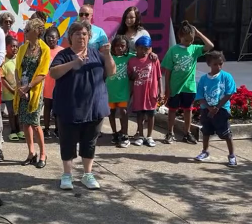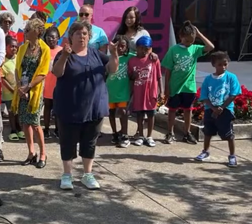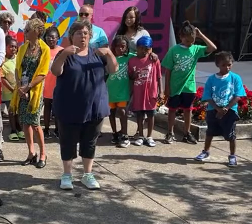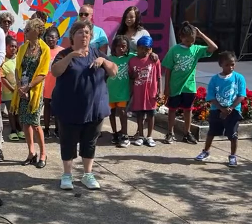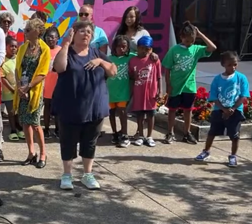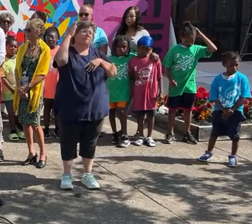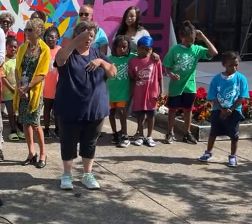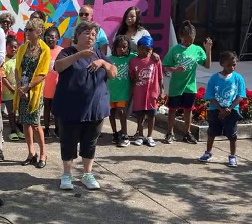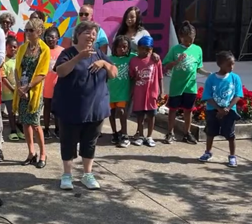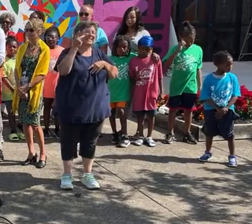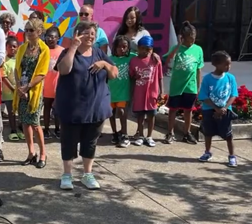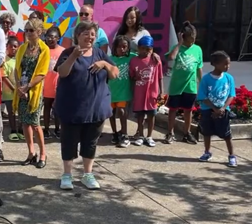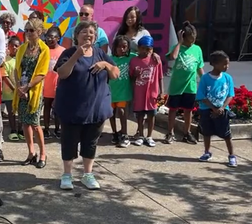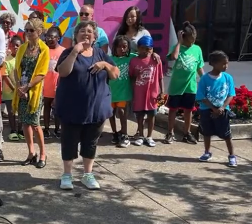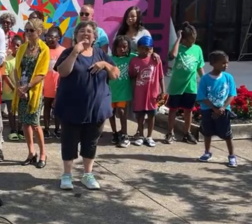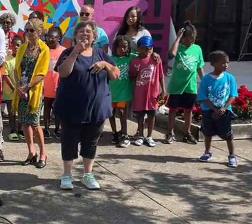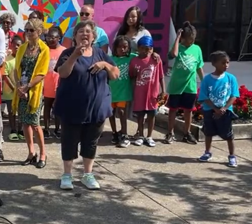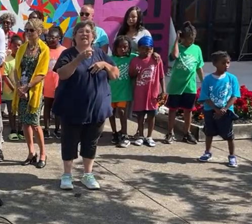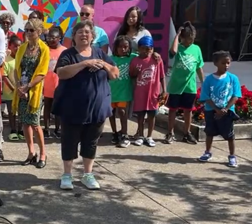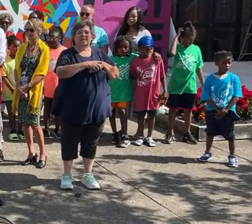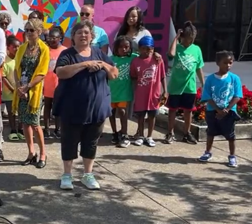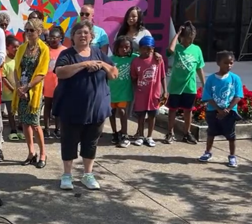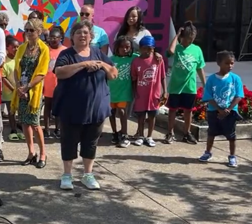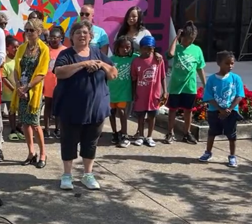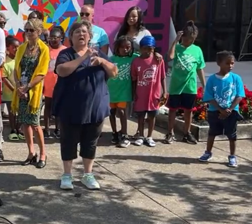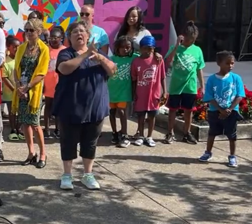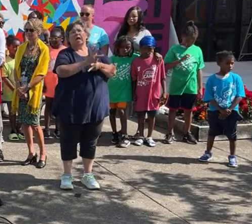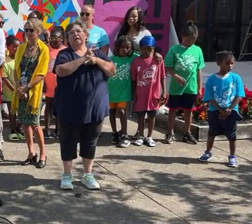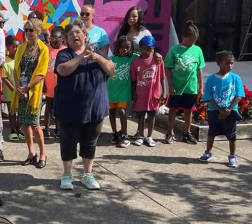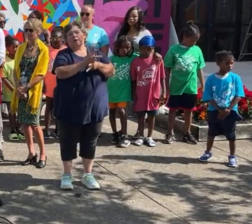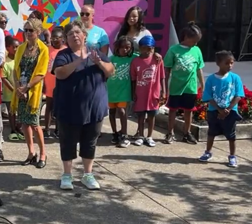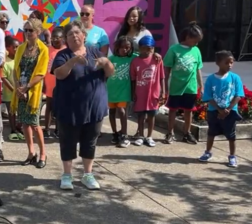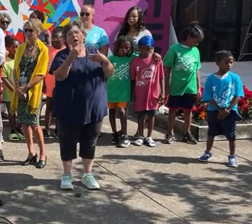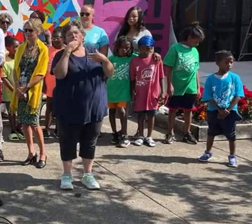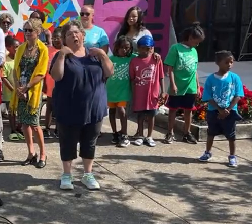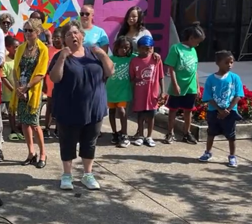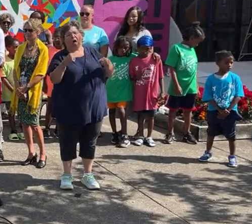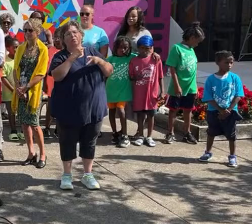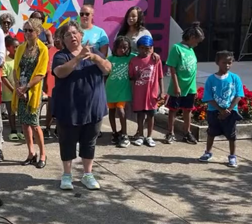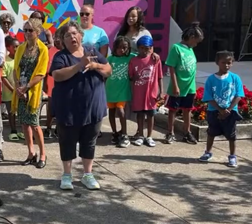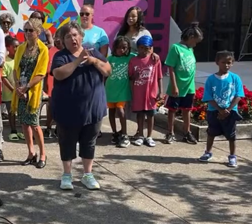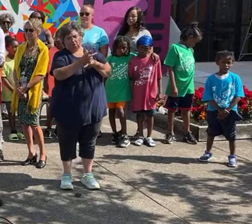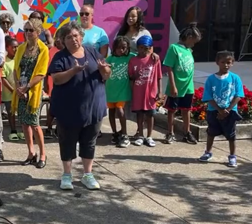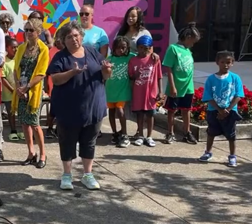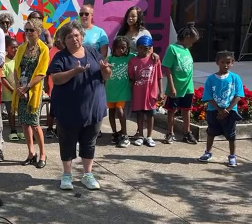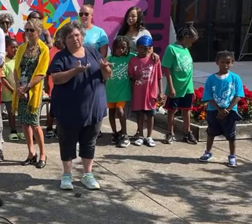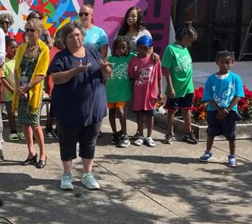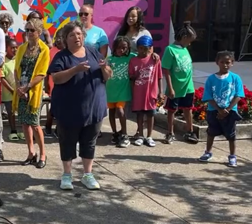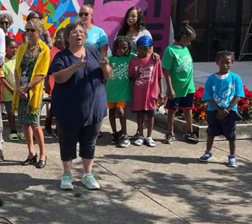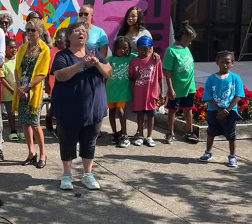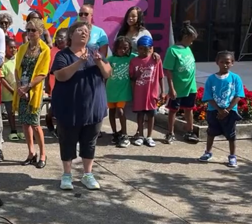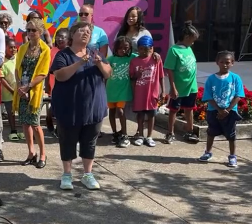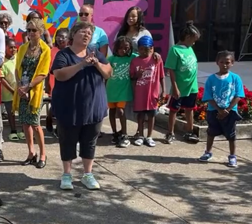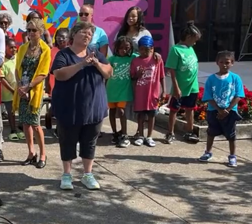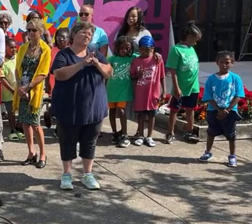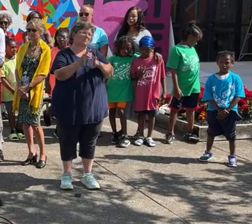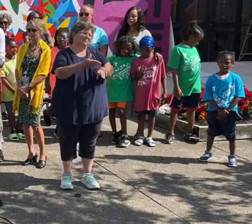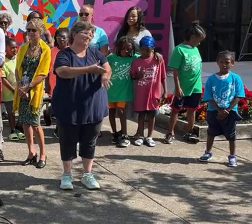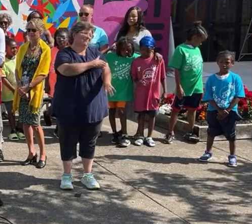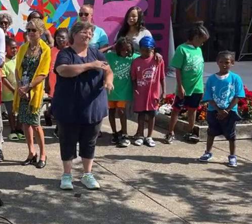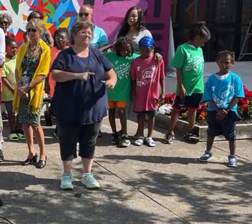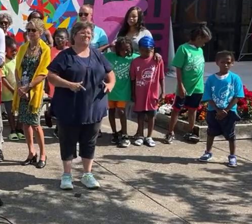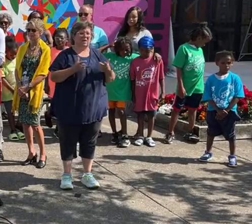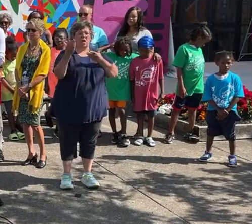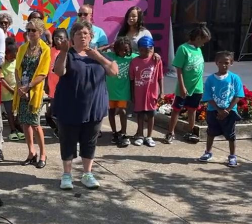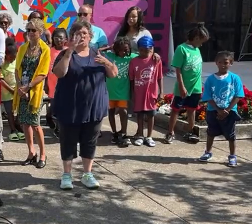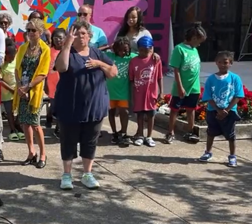in the future, they're going to see and say that they care about not only providing good health care to the community, but also enriching their lives through